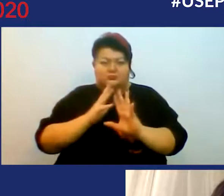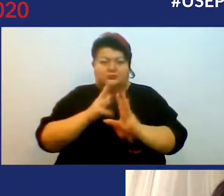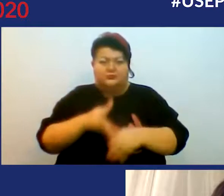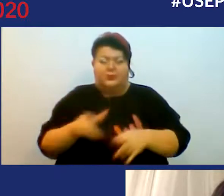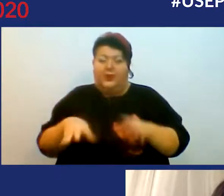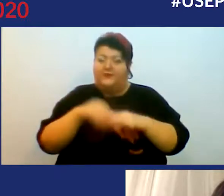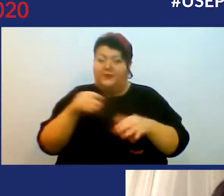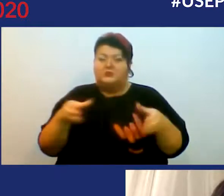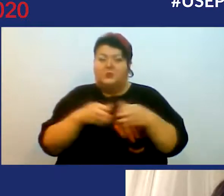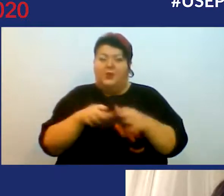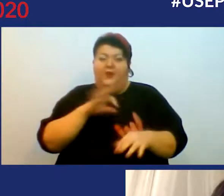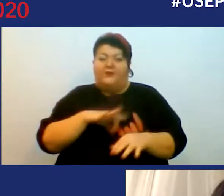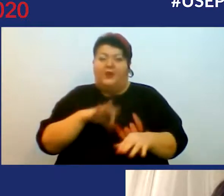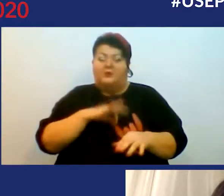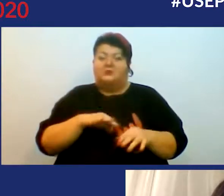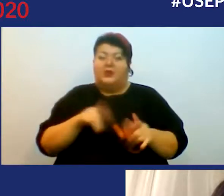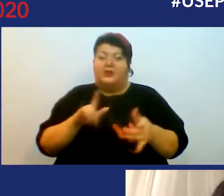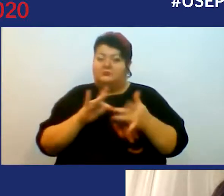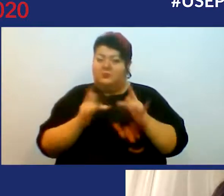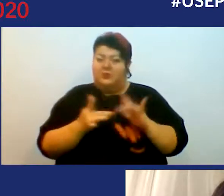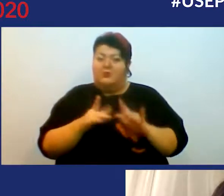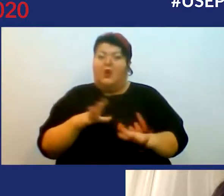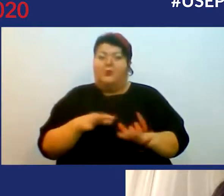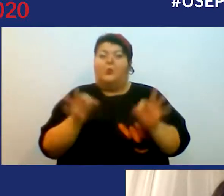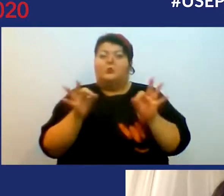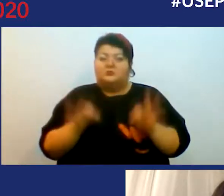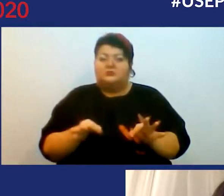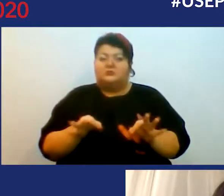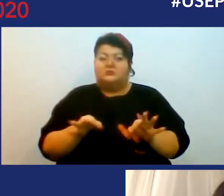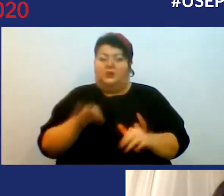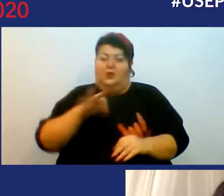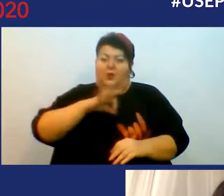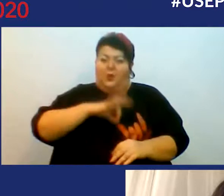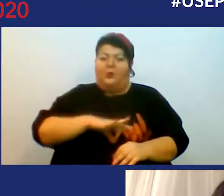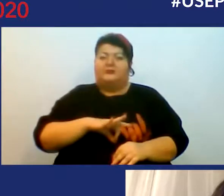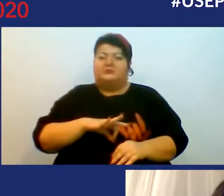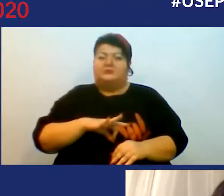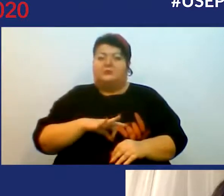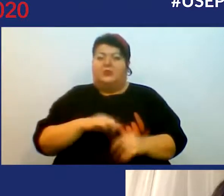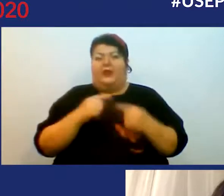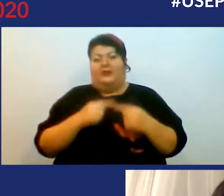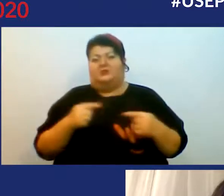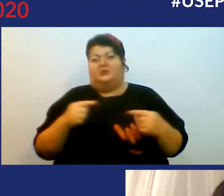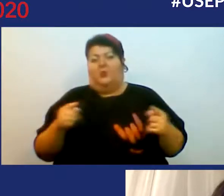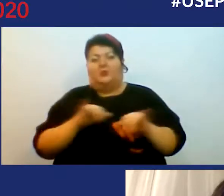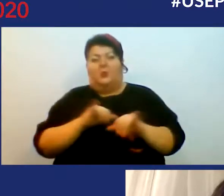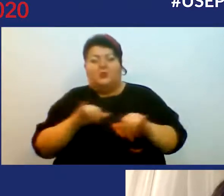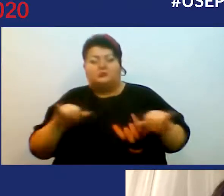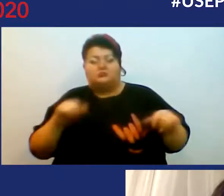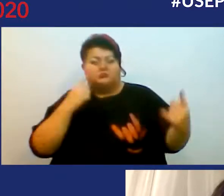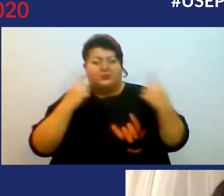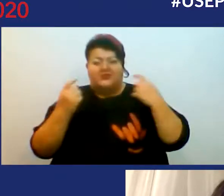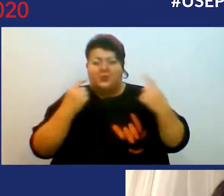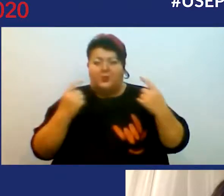been looking to social media too, especially in driving the youth vote. So lots of wins, especially while we're all at home on